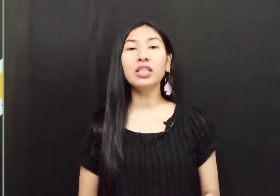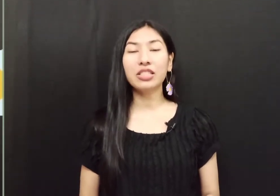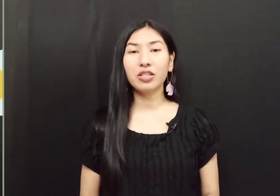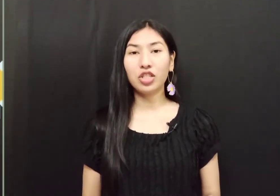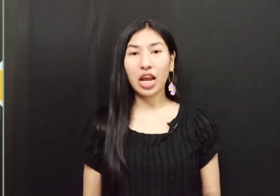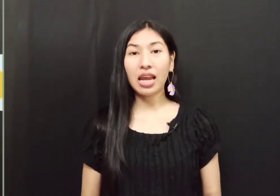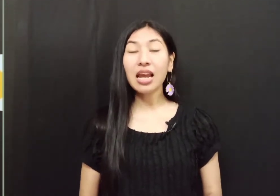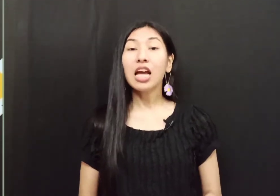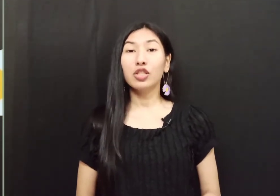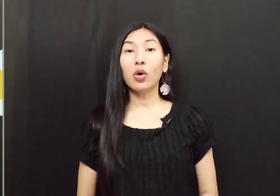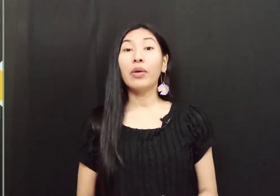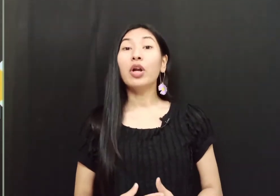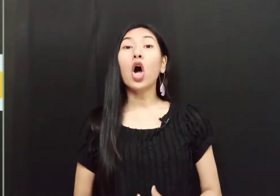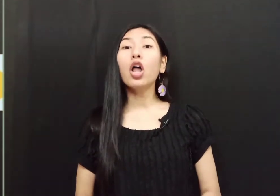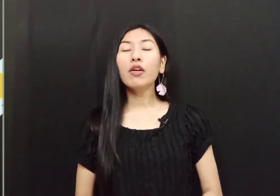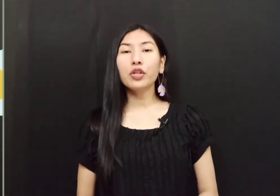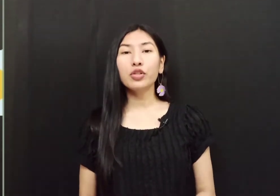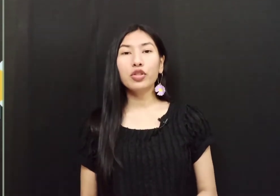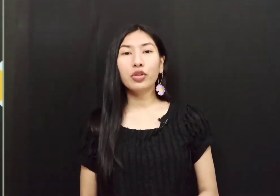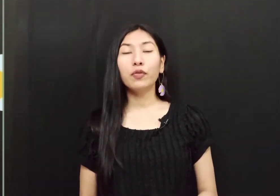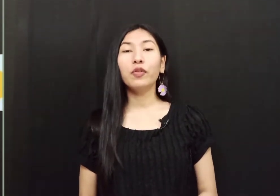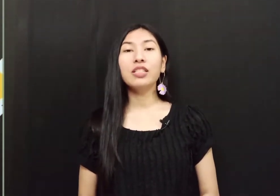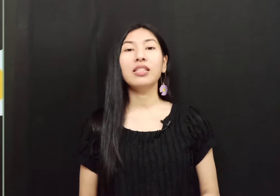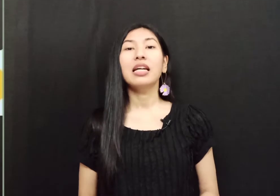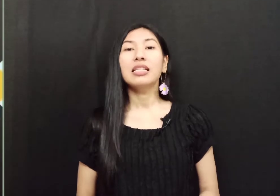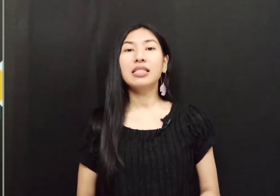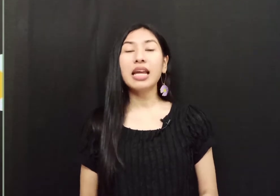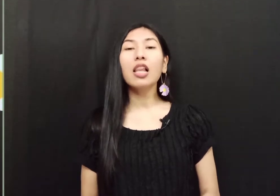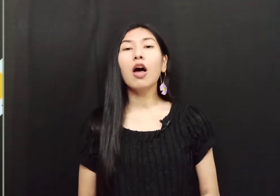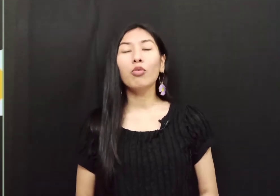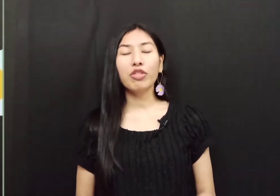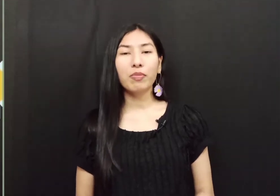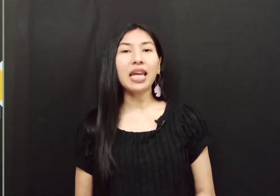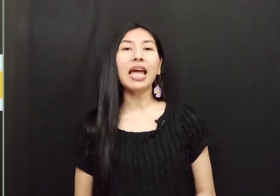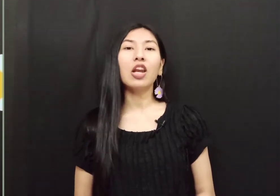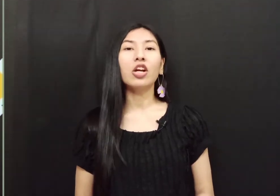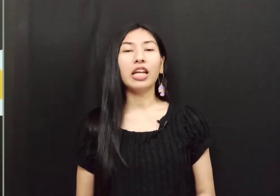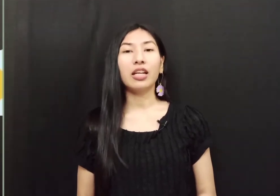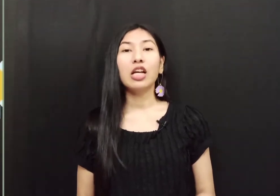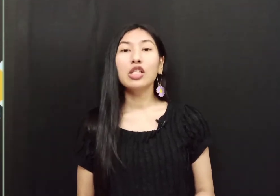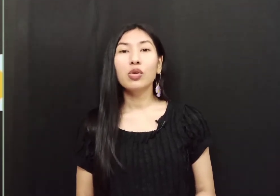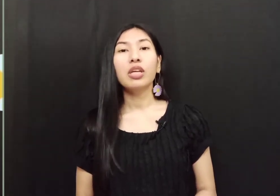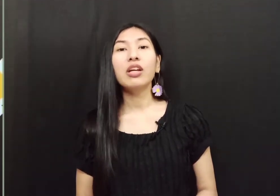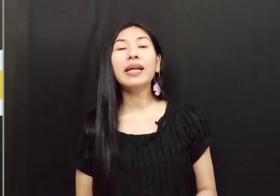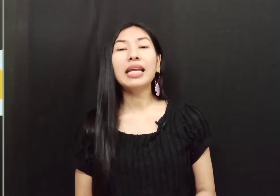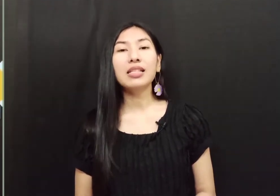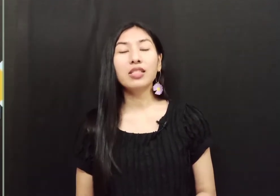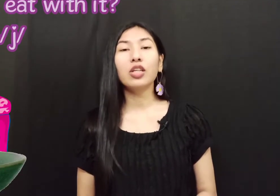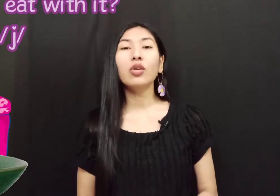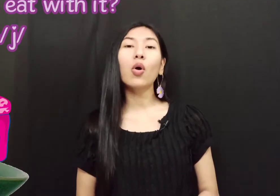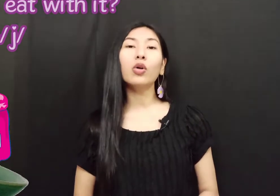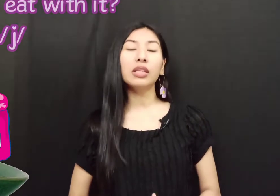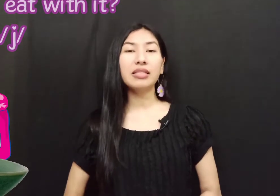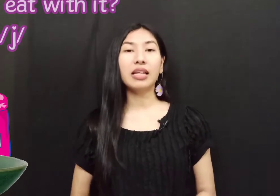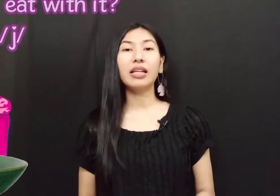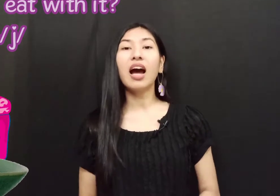letter J. So I want all of you to first sing along with me and learn it. So here it is, you all listen